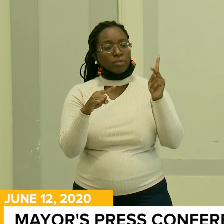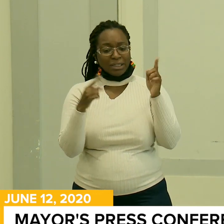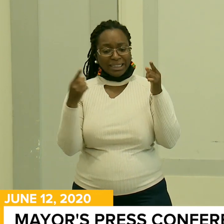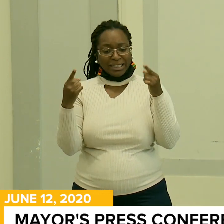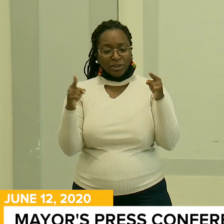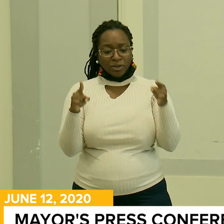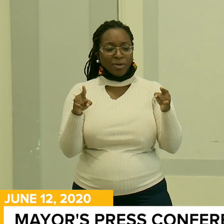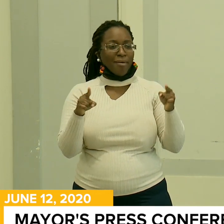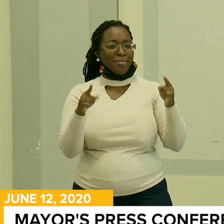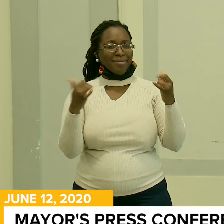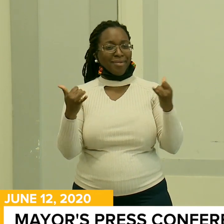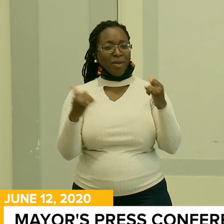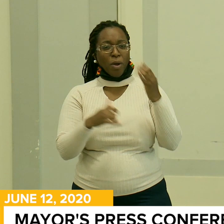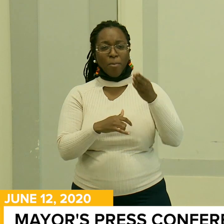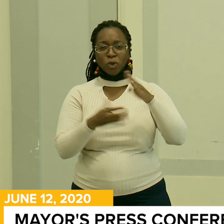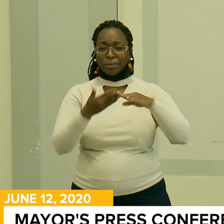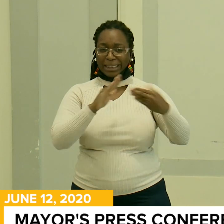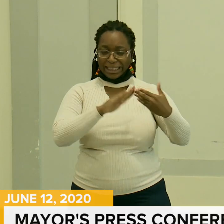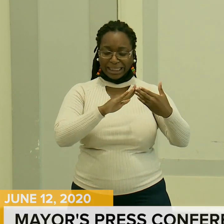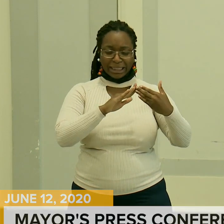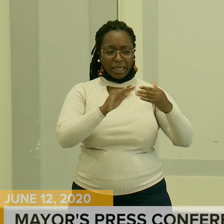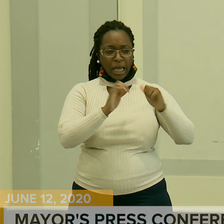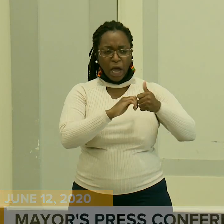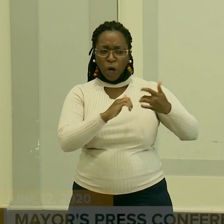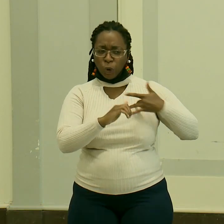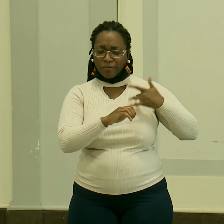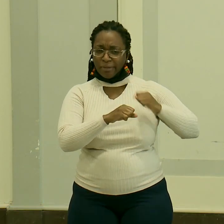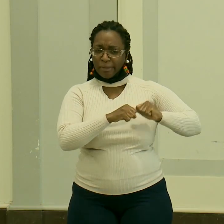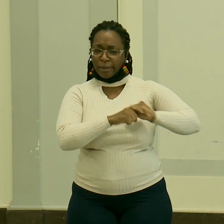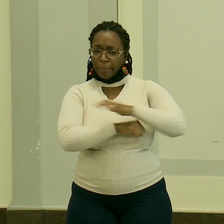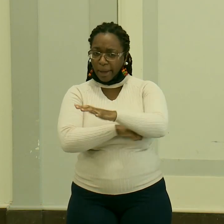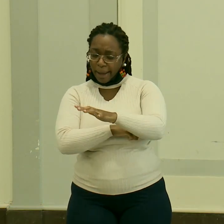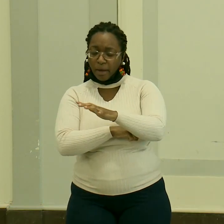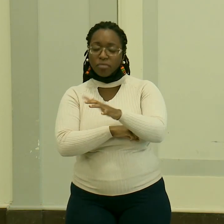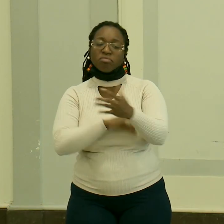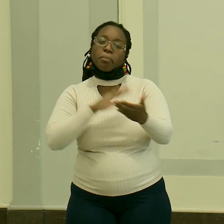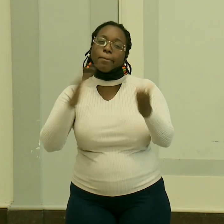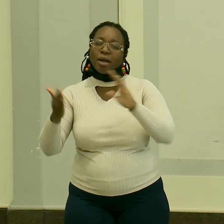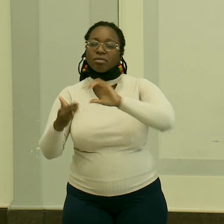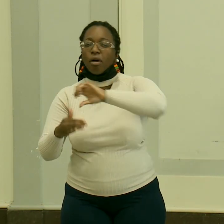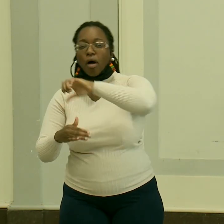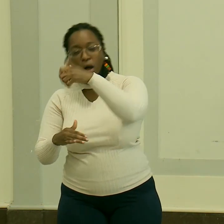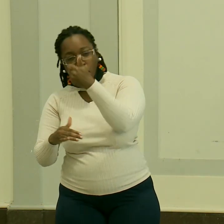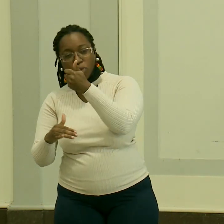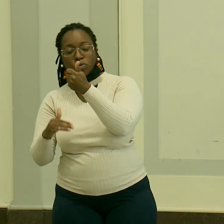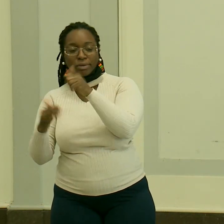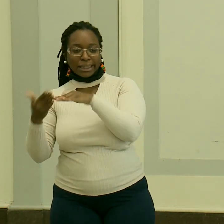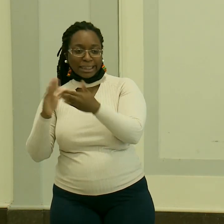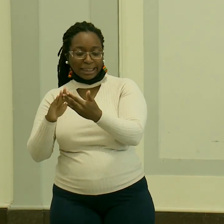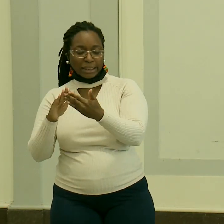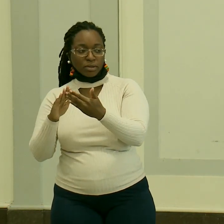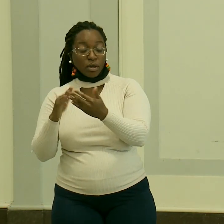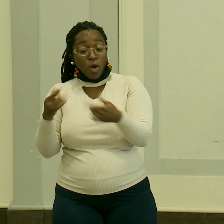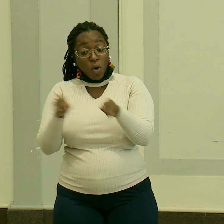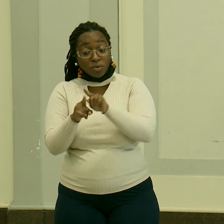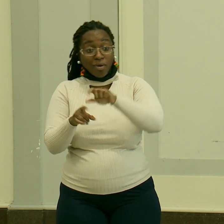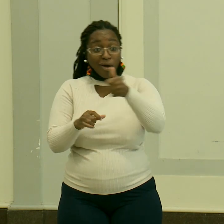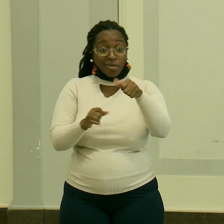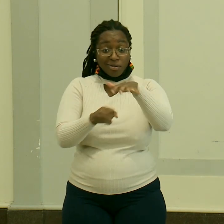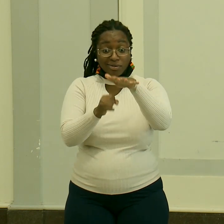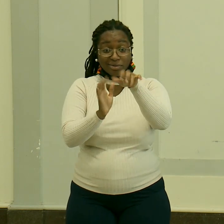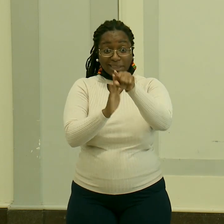situation in Baltimore City as compared to other cities, as you had in your chart, and also other areas of the state that have